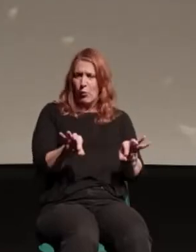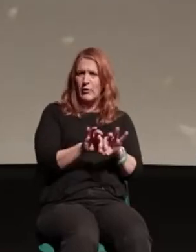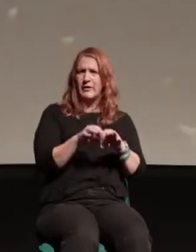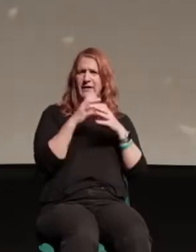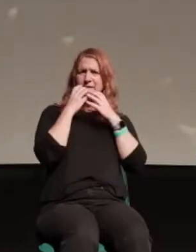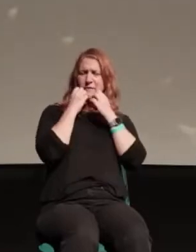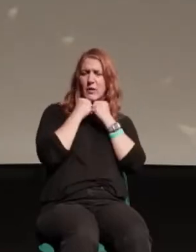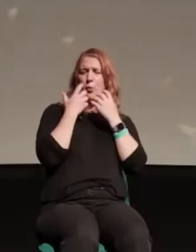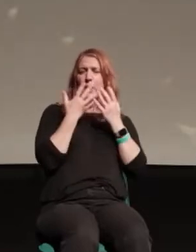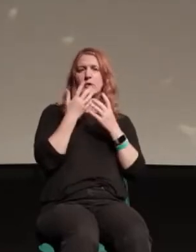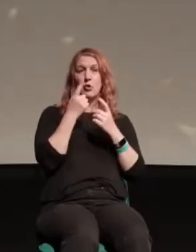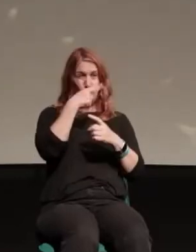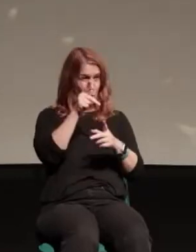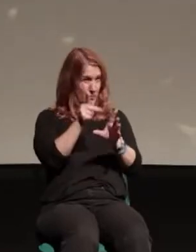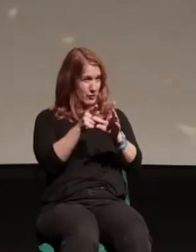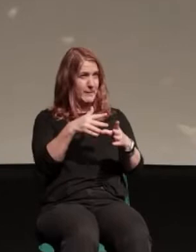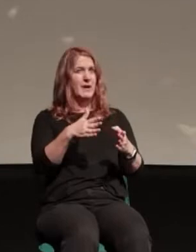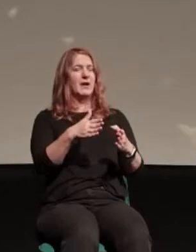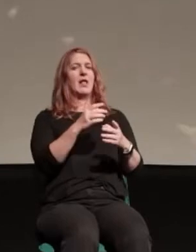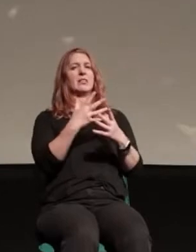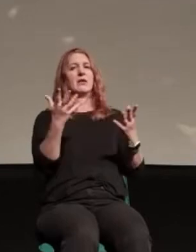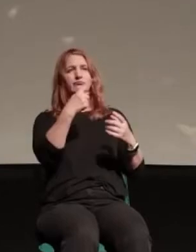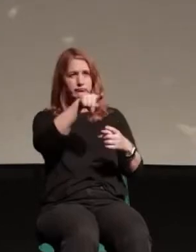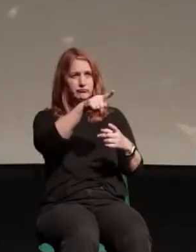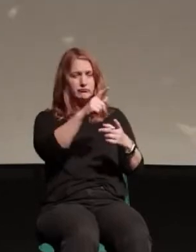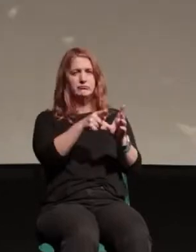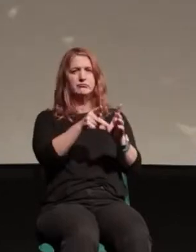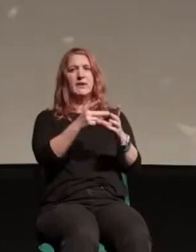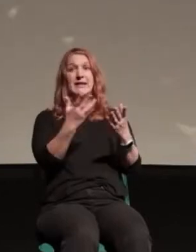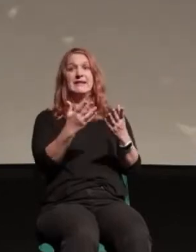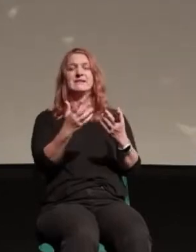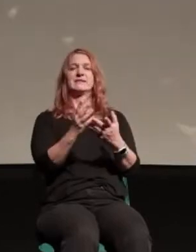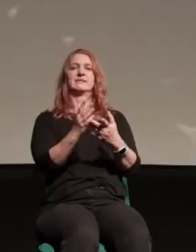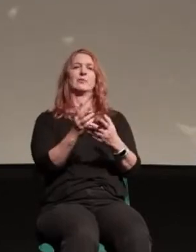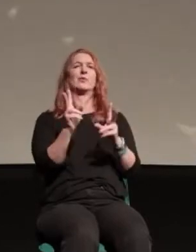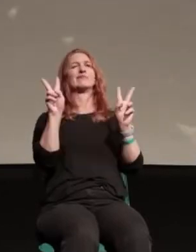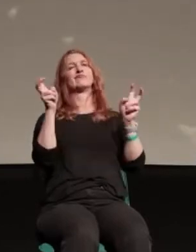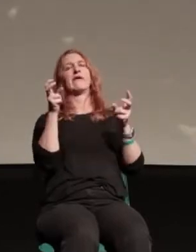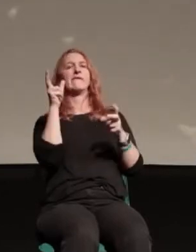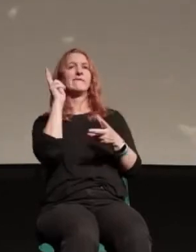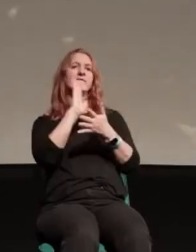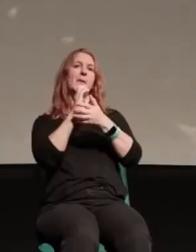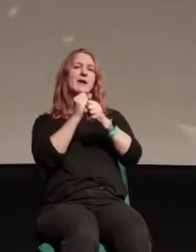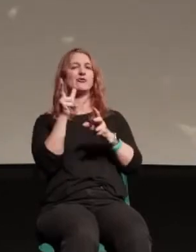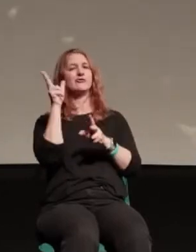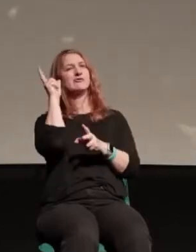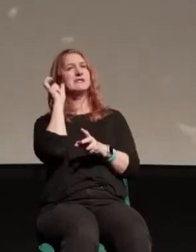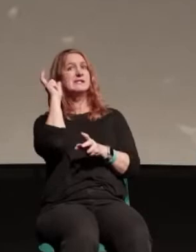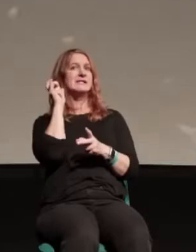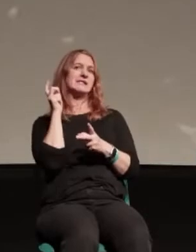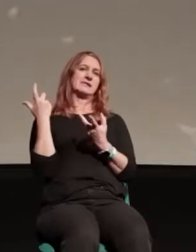so a number of you participated in these filmmaker listening sessions that Professor Ofterheide helped